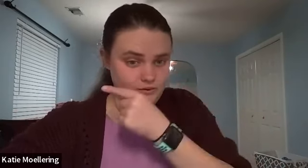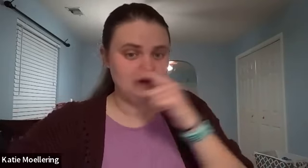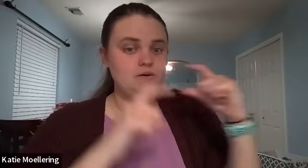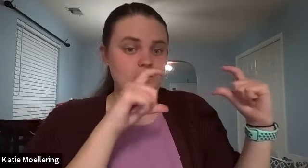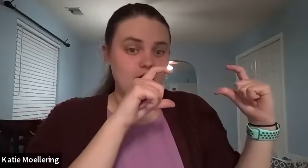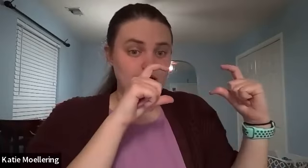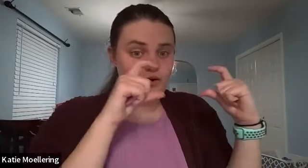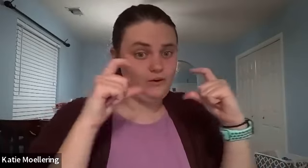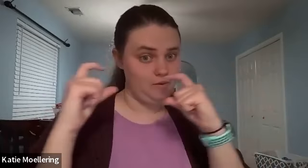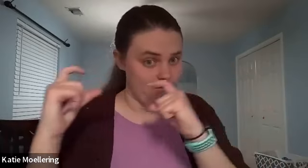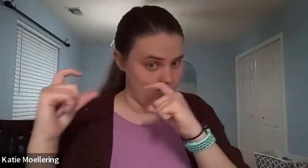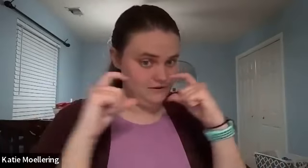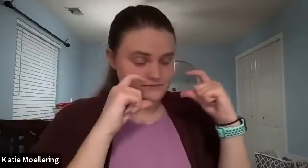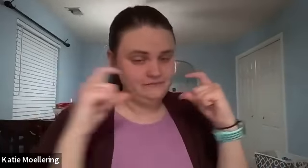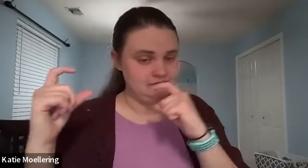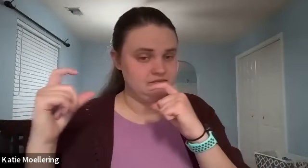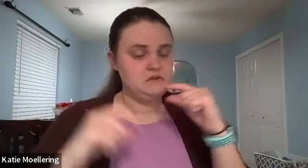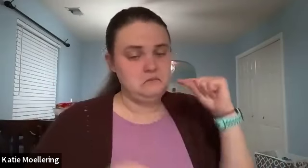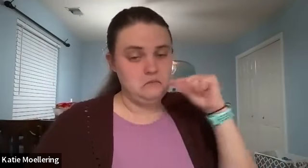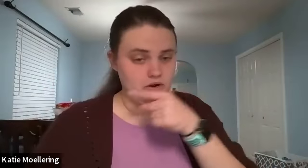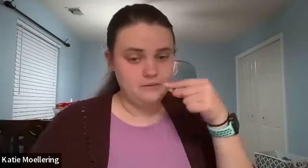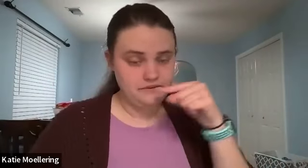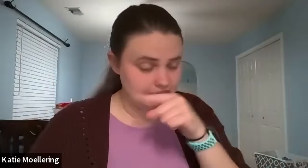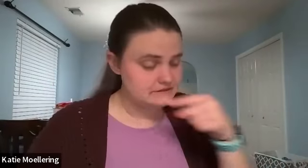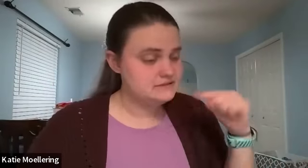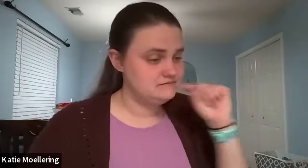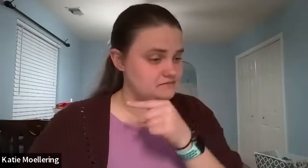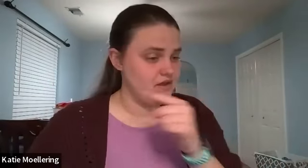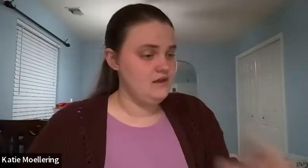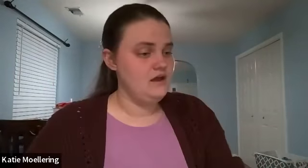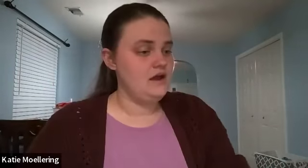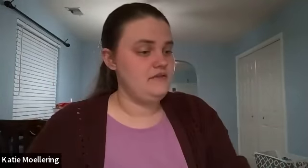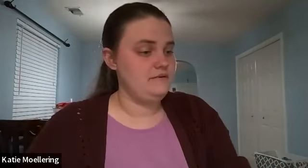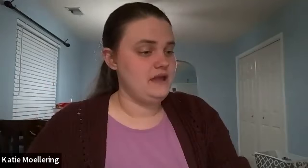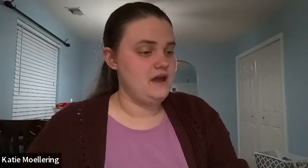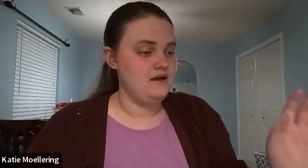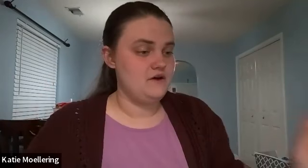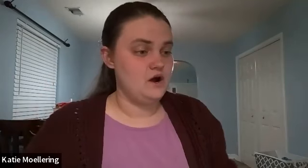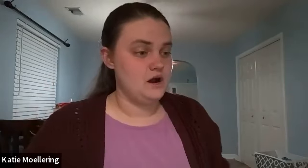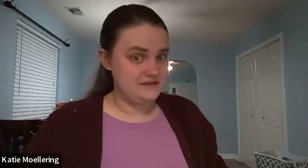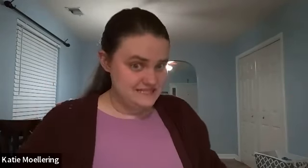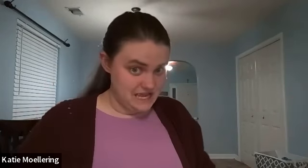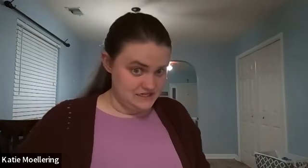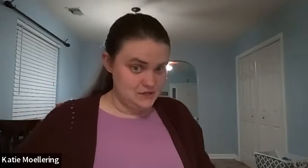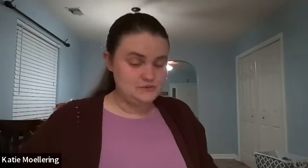corn or corn, more common this. And then we have our